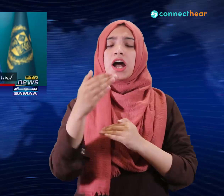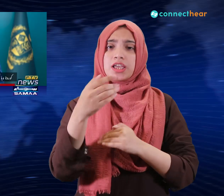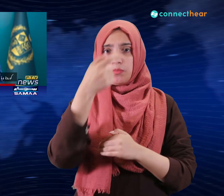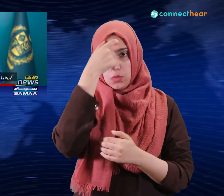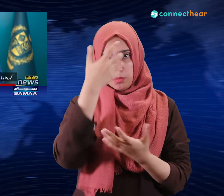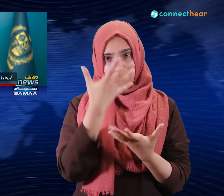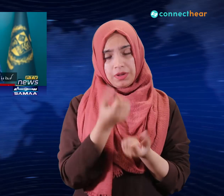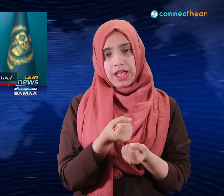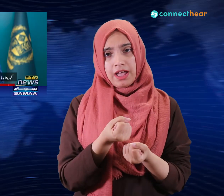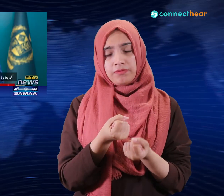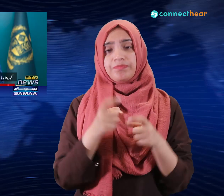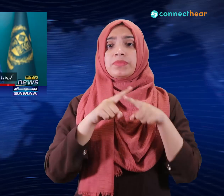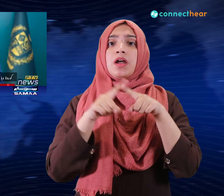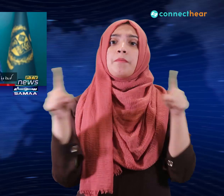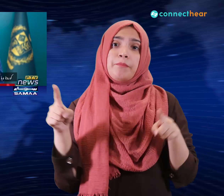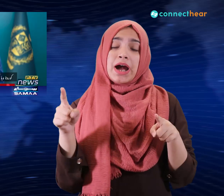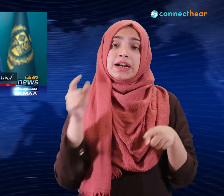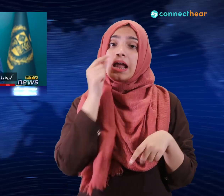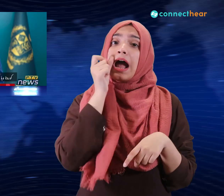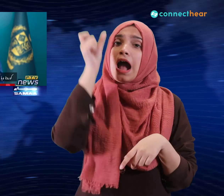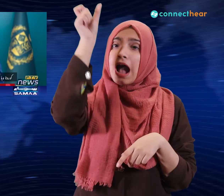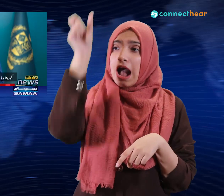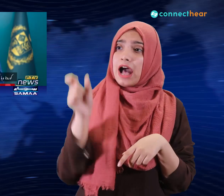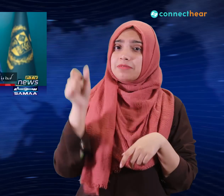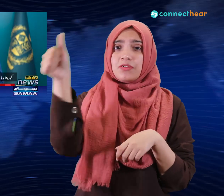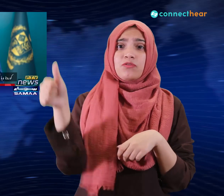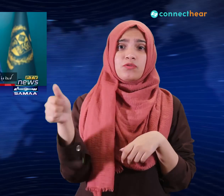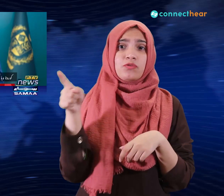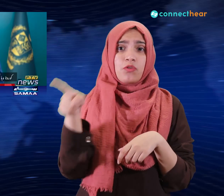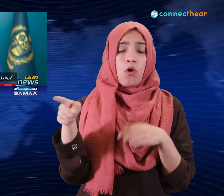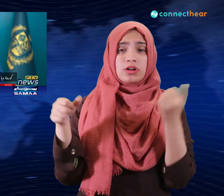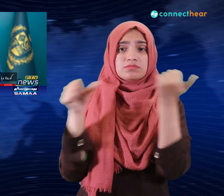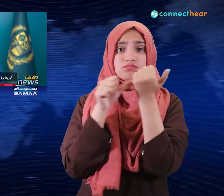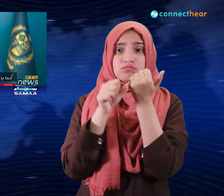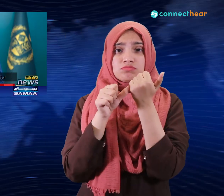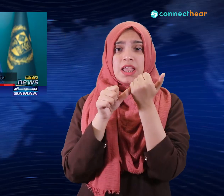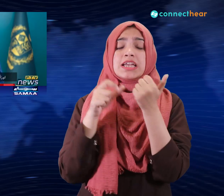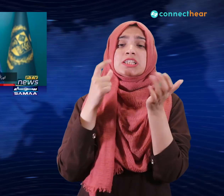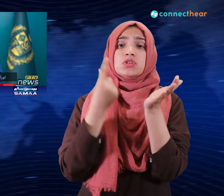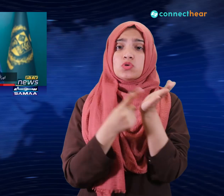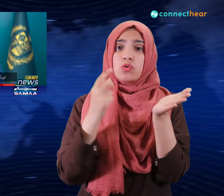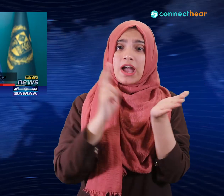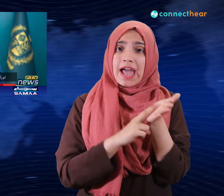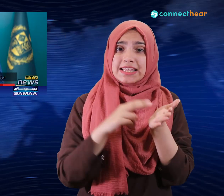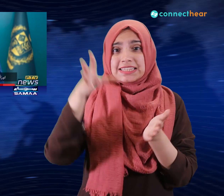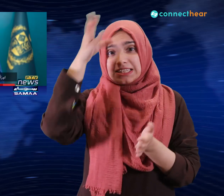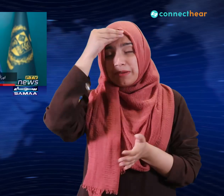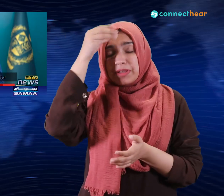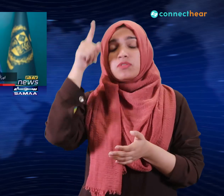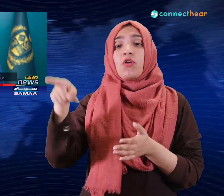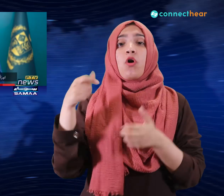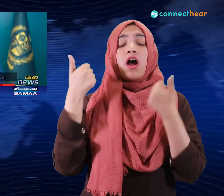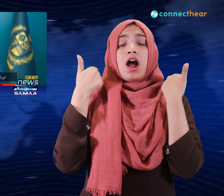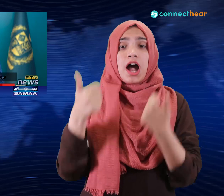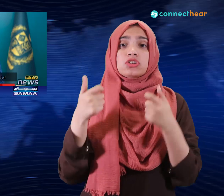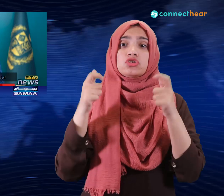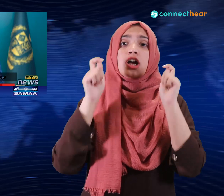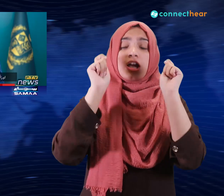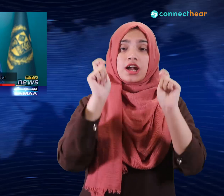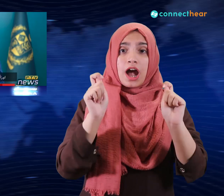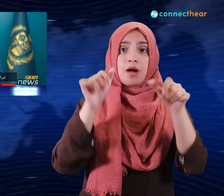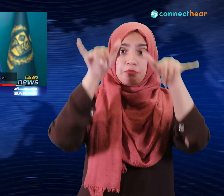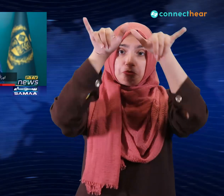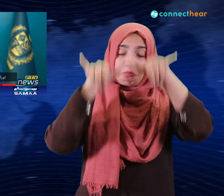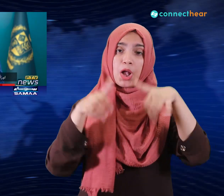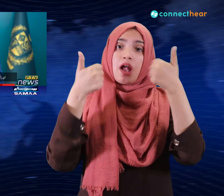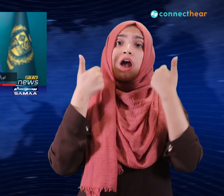the excellent role played by the UN Secretary General and the entire UN systems relief and